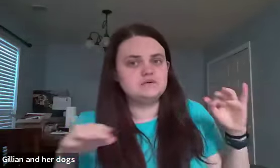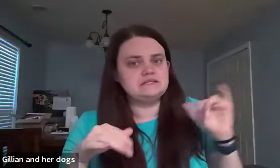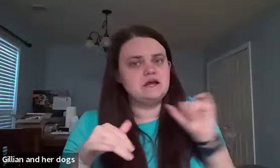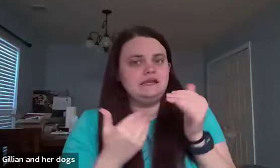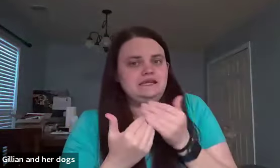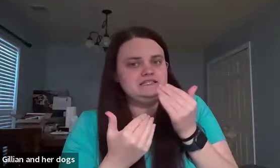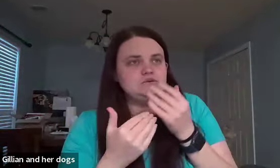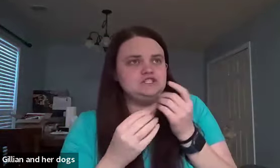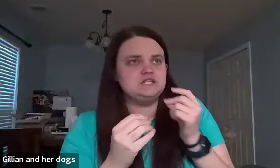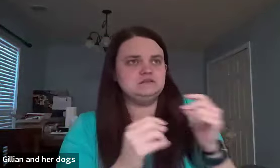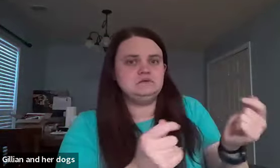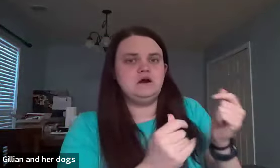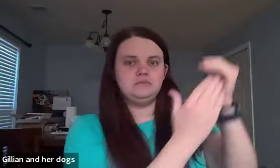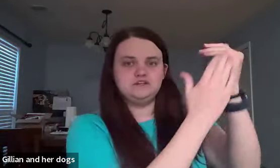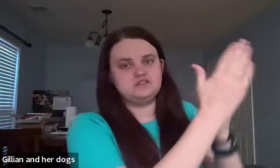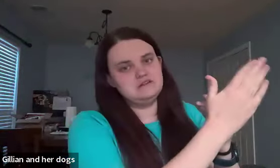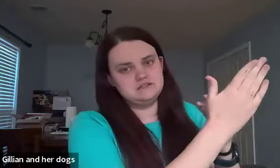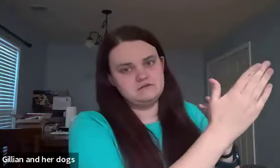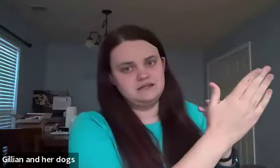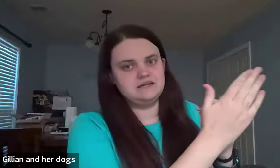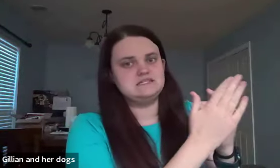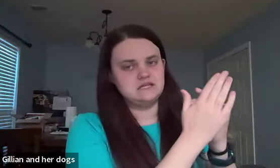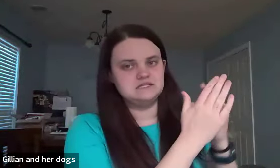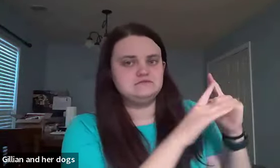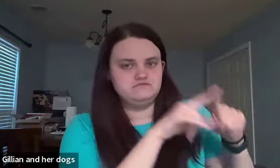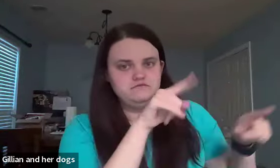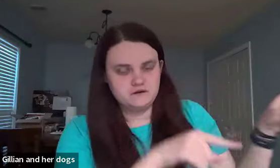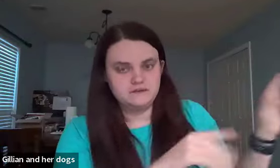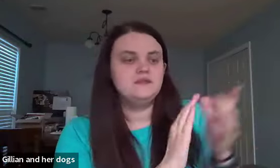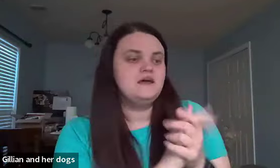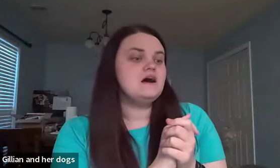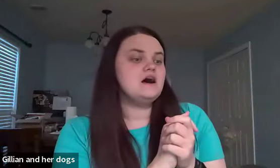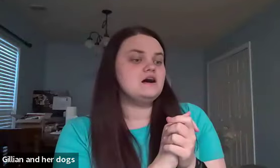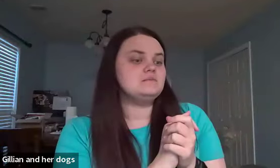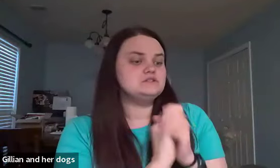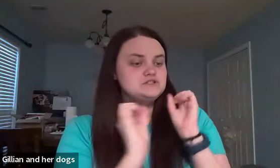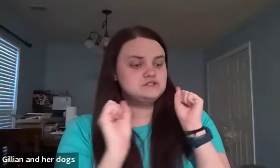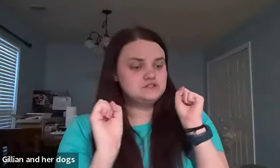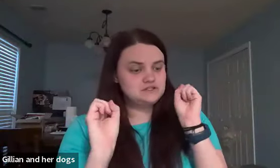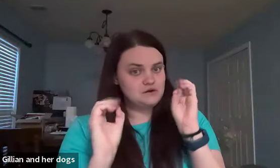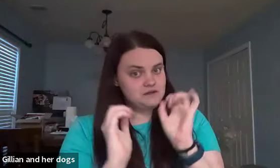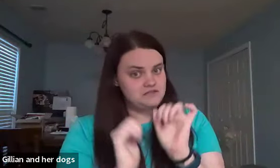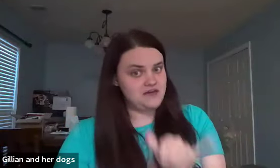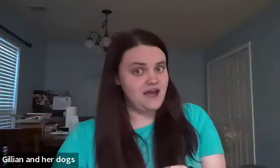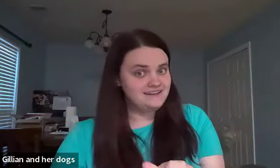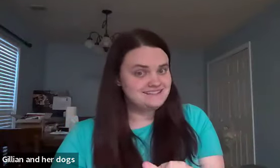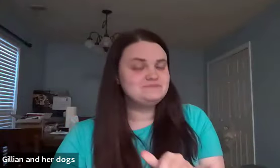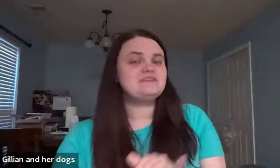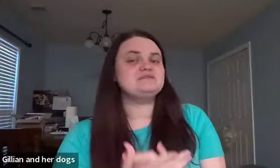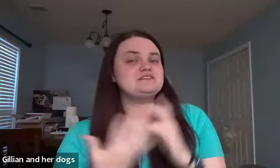So it's not an easy one to just, oh, here's the list already, because it does vary. So with that, what's